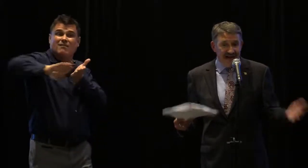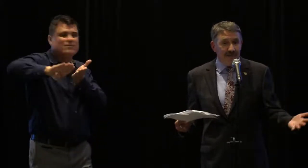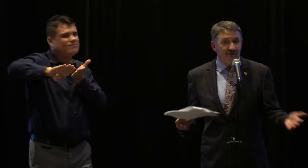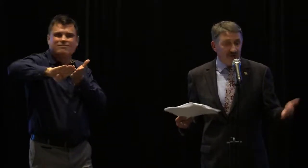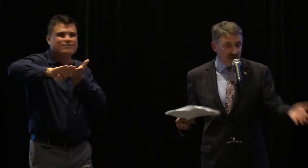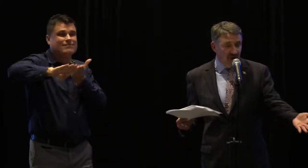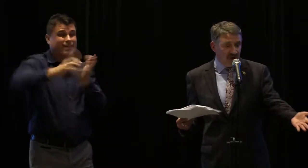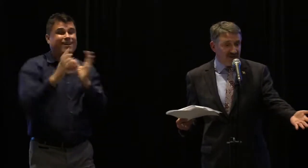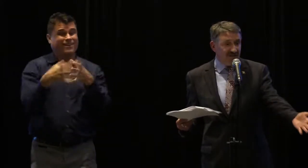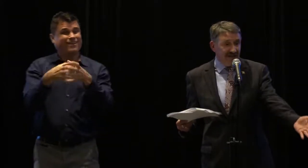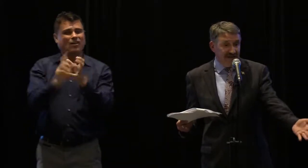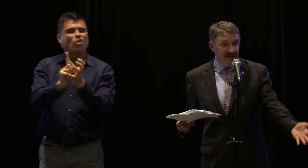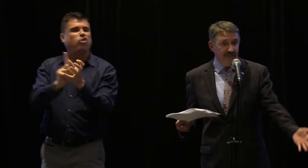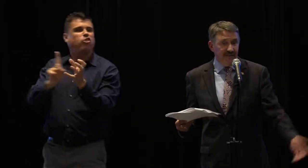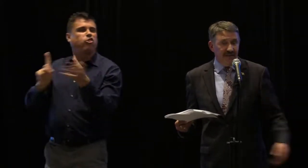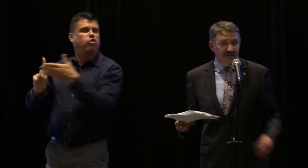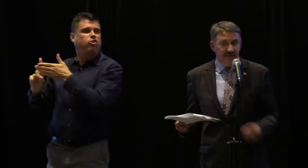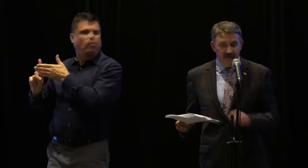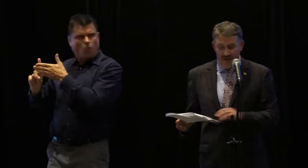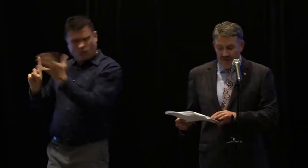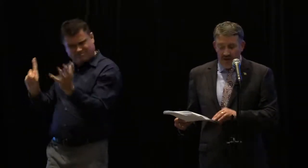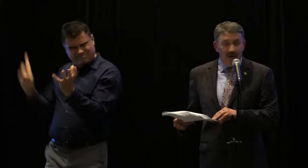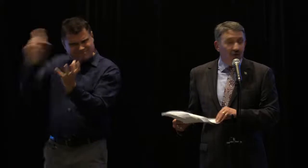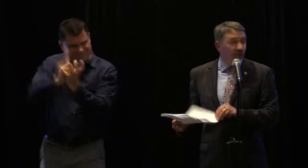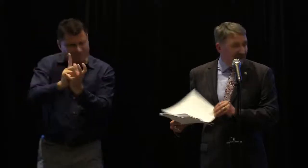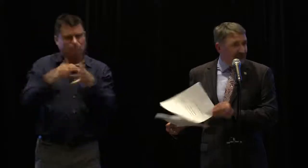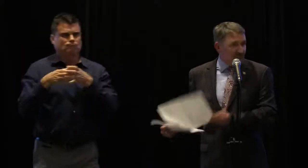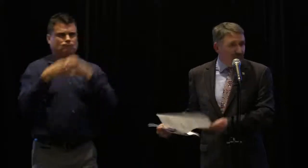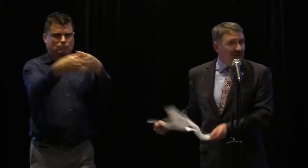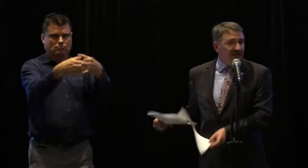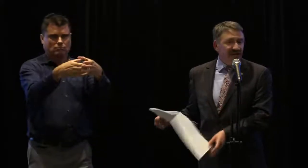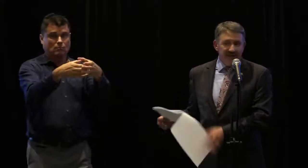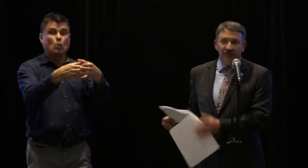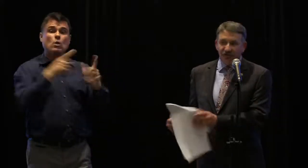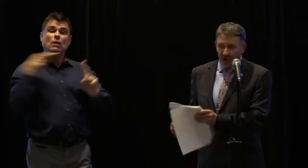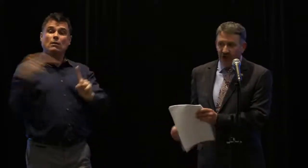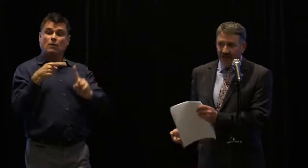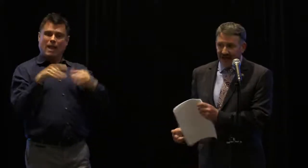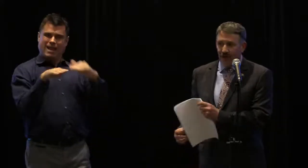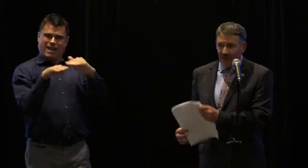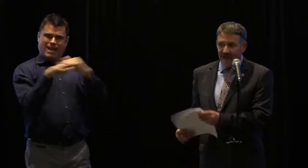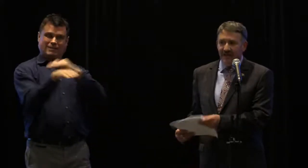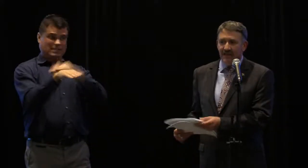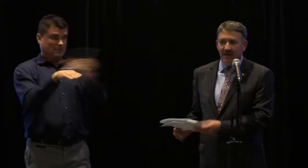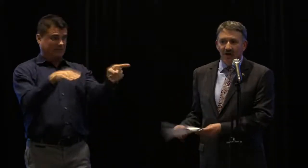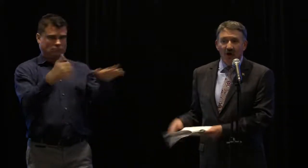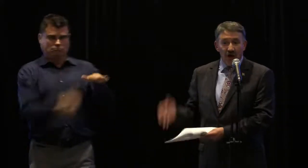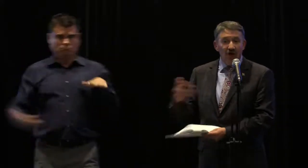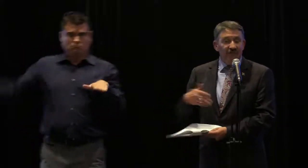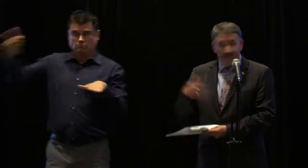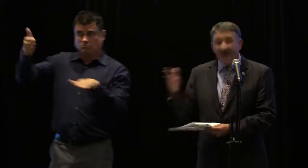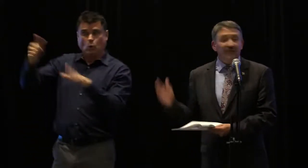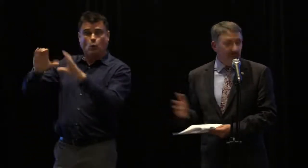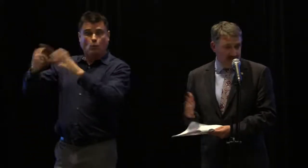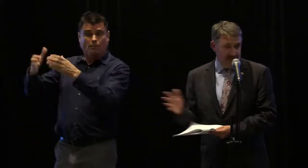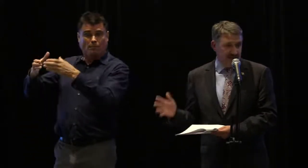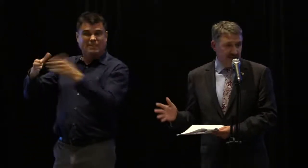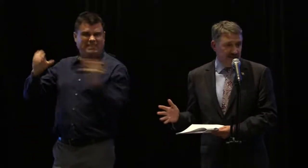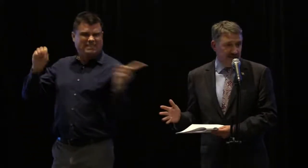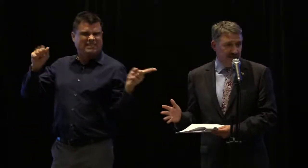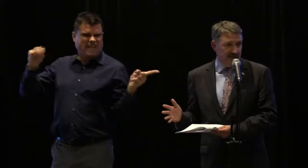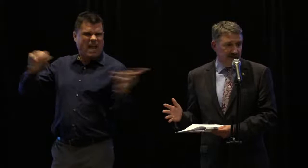and Sam Turcotte's team were instrumental in ensuring that we heard from